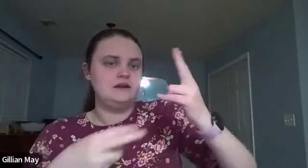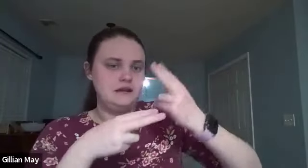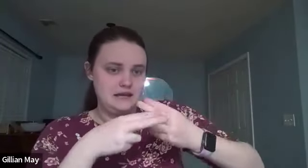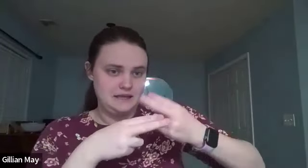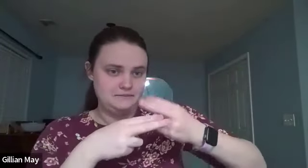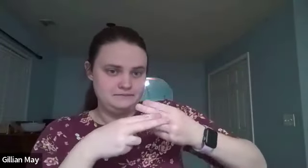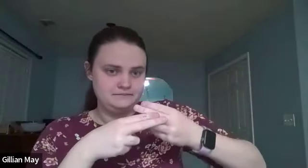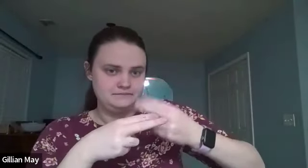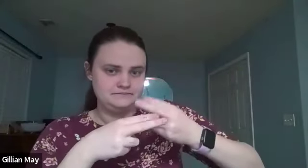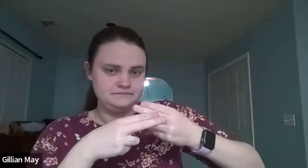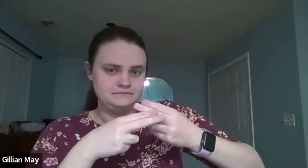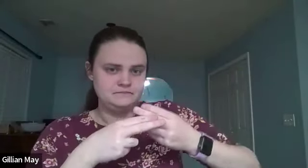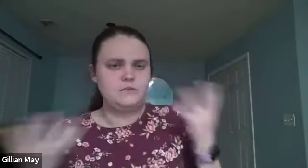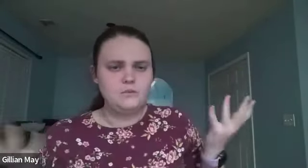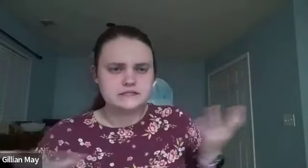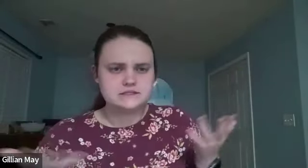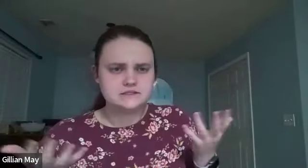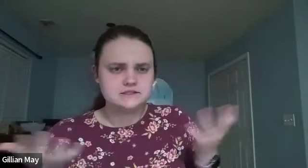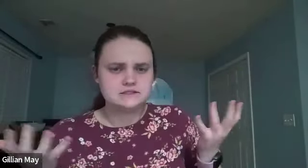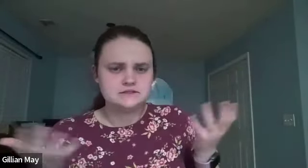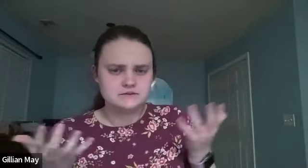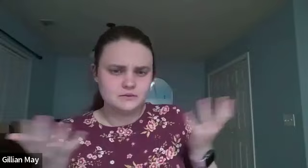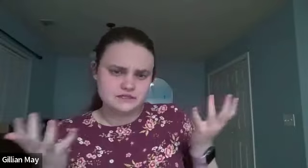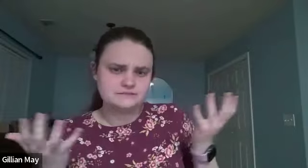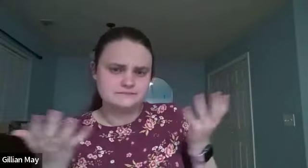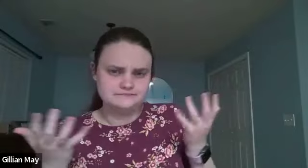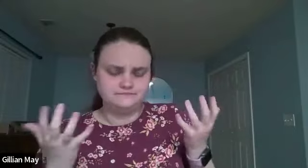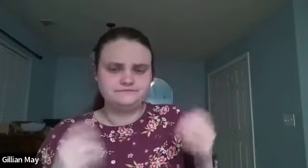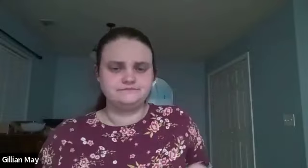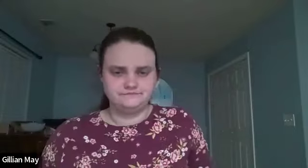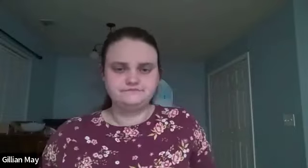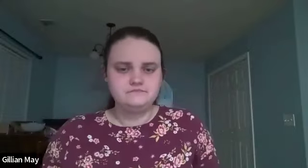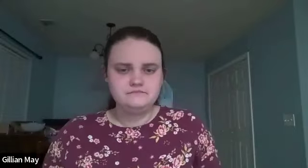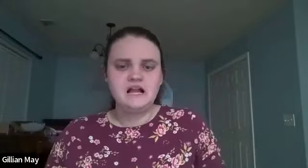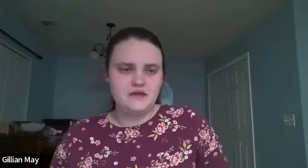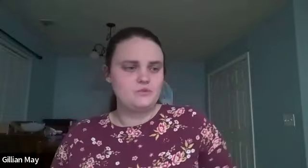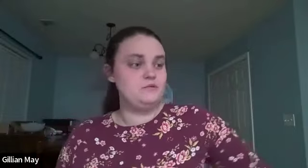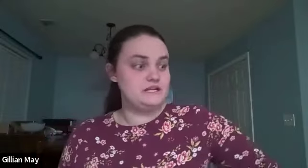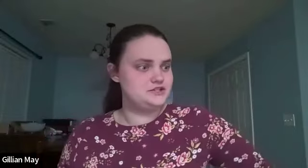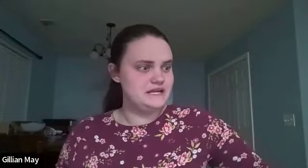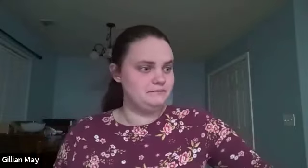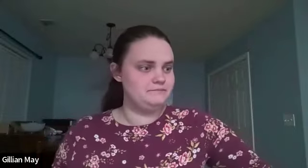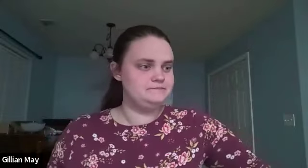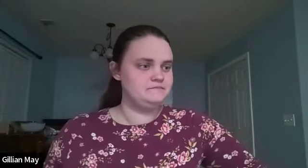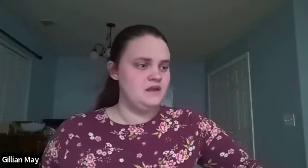name what. And that would be, what is your name?